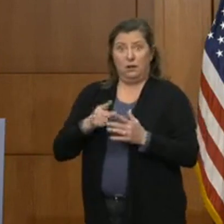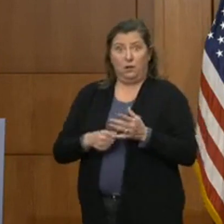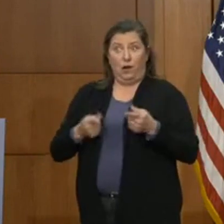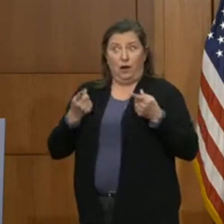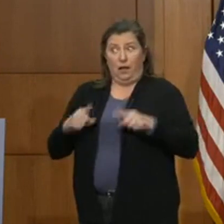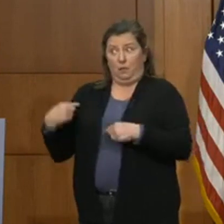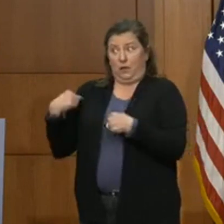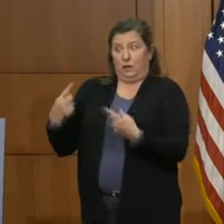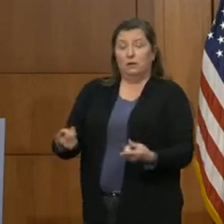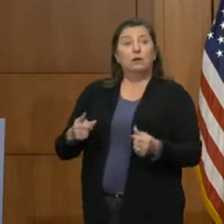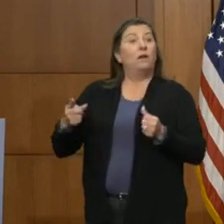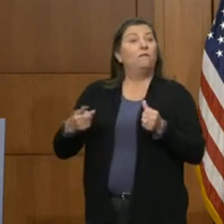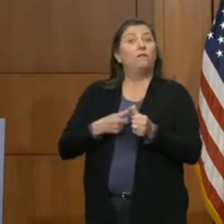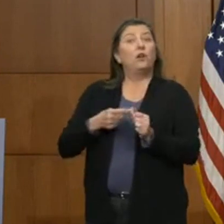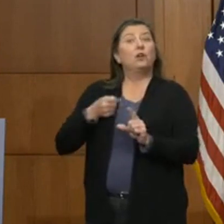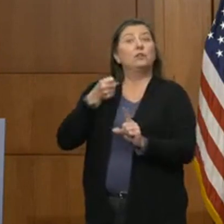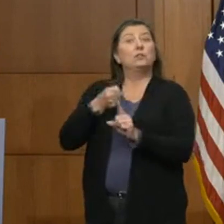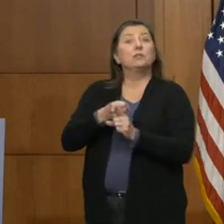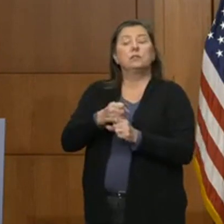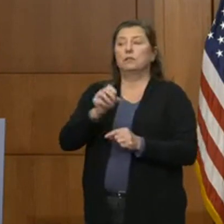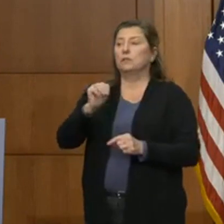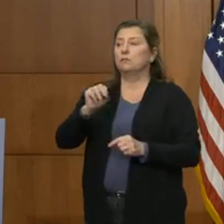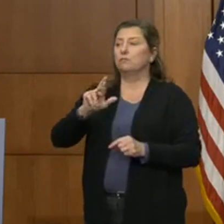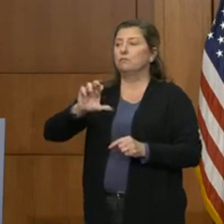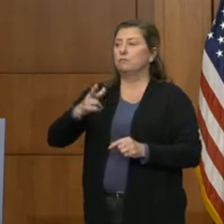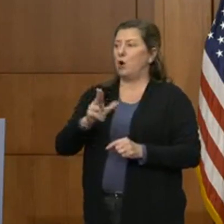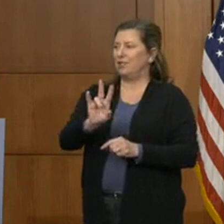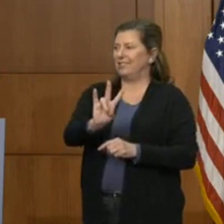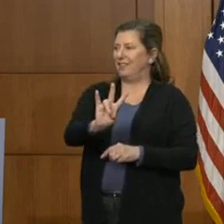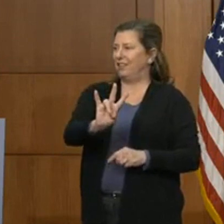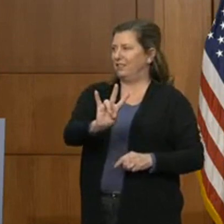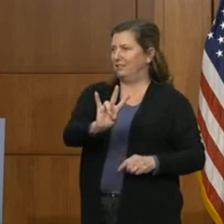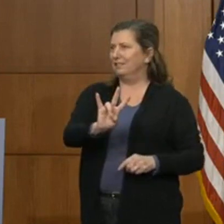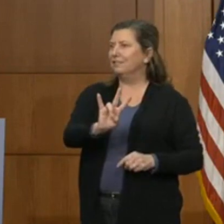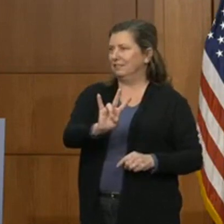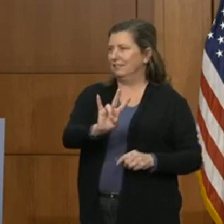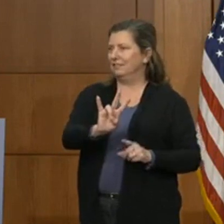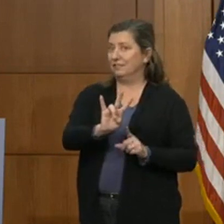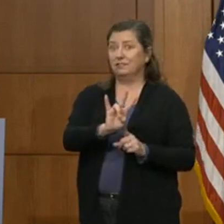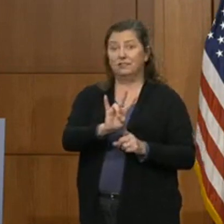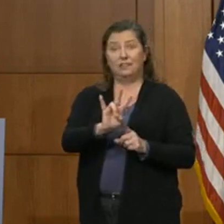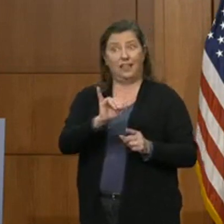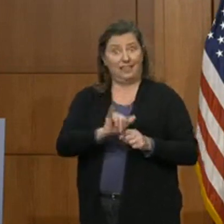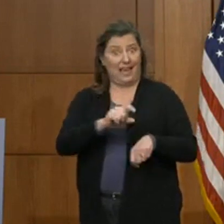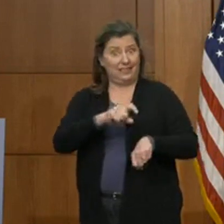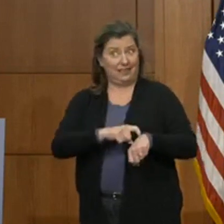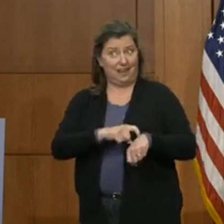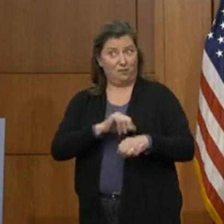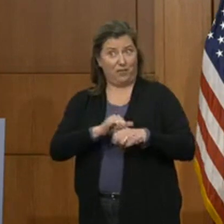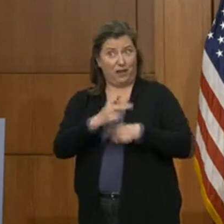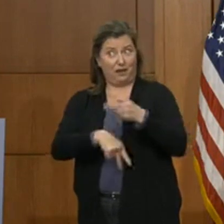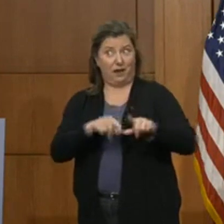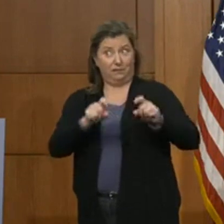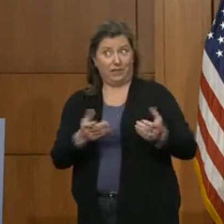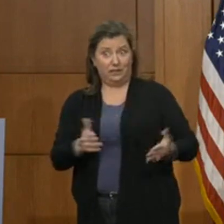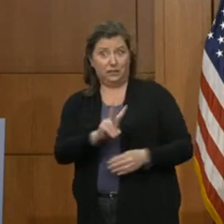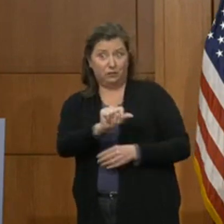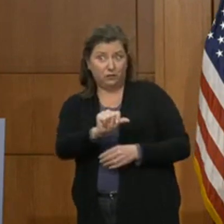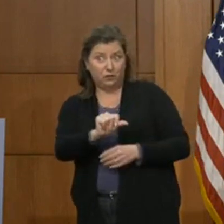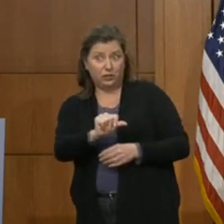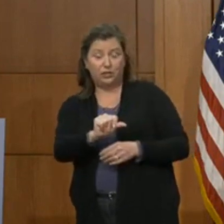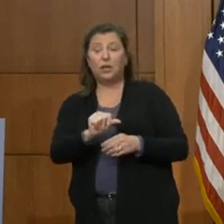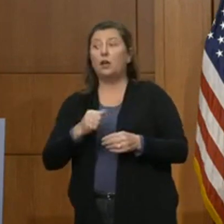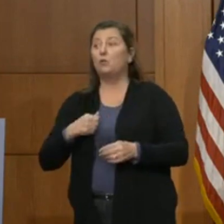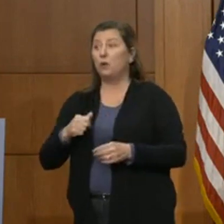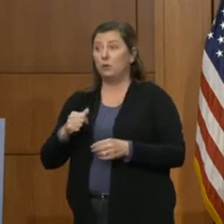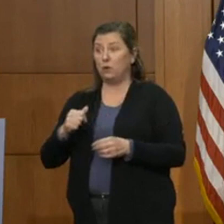first case was on March the 7th. At that time, the tests that we were able to do in Virginia were sent